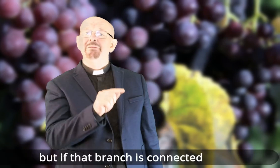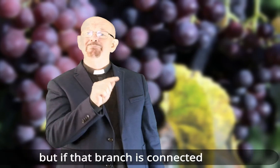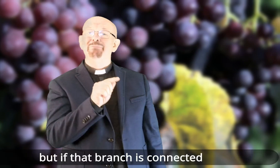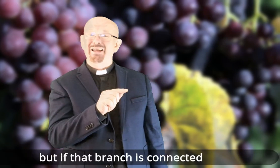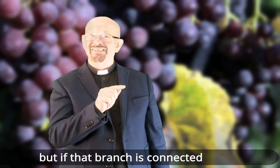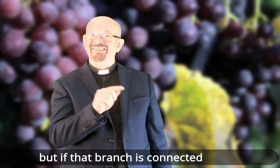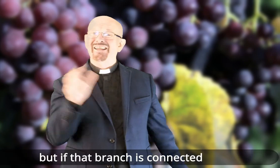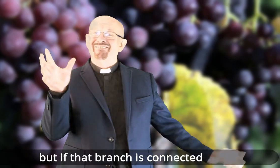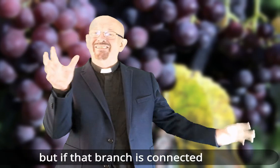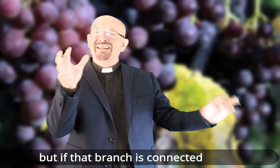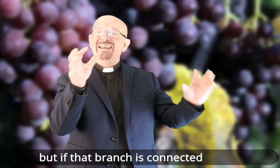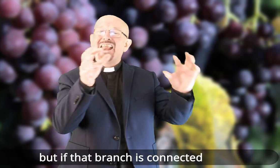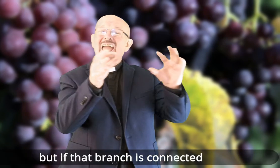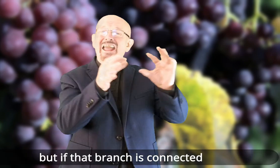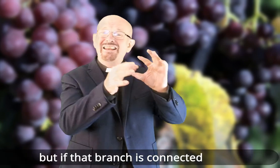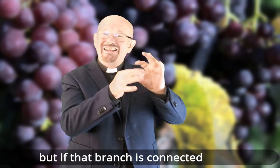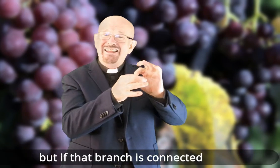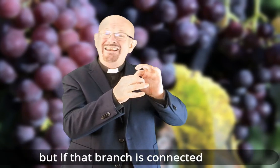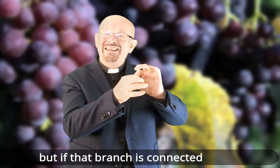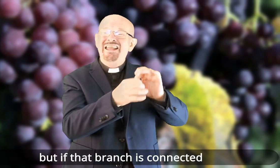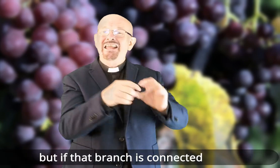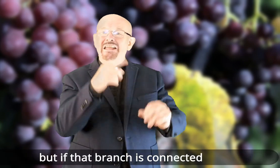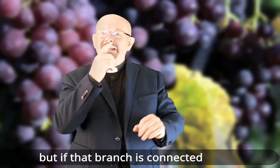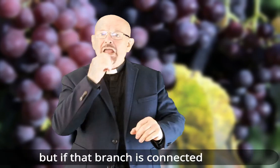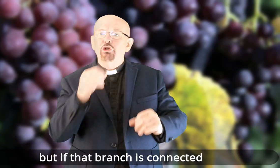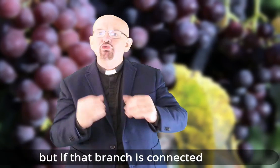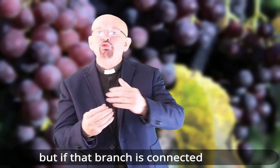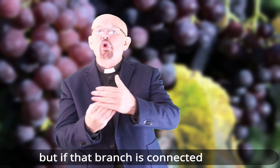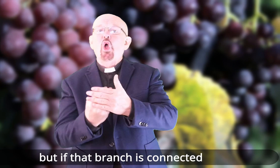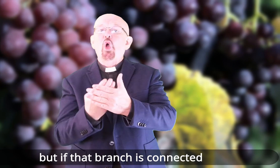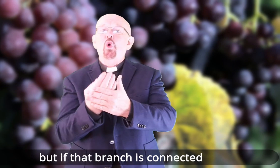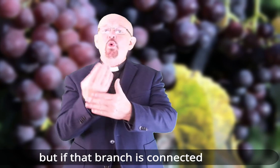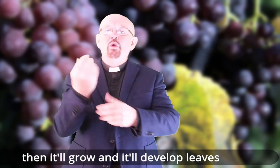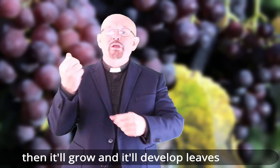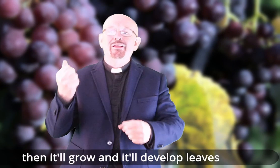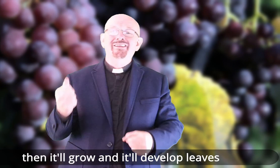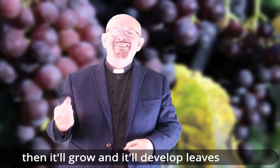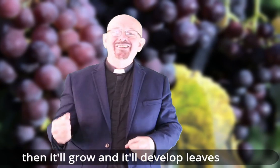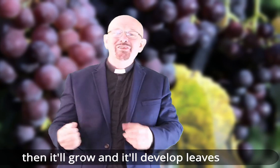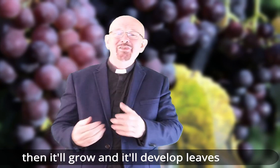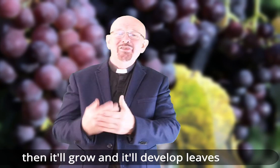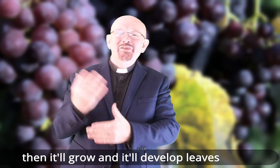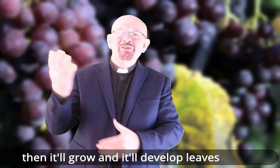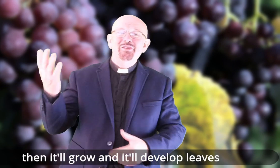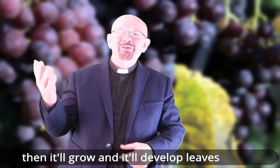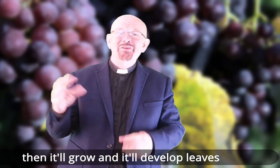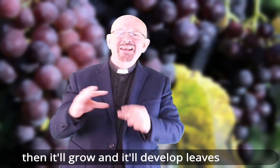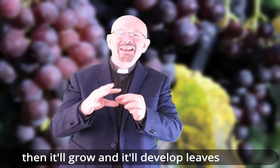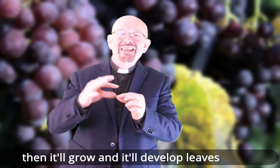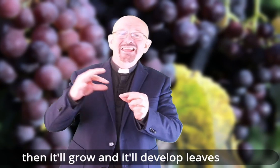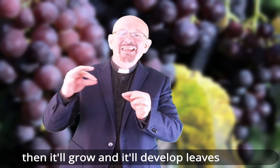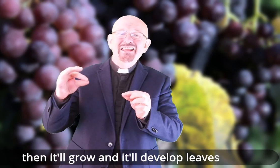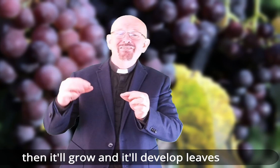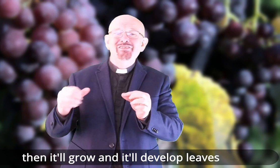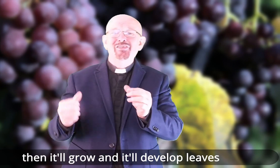But if that branch is connected, then it will grow and it will develop leaves